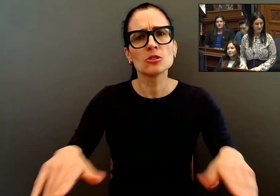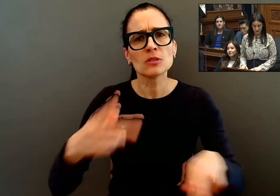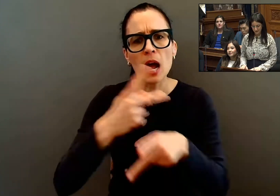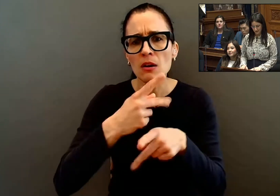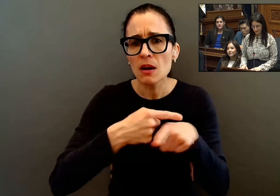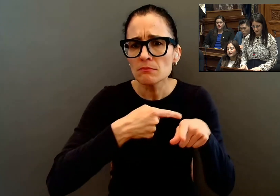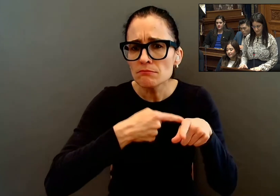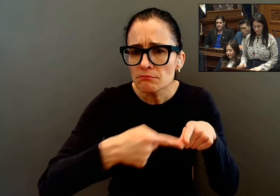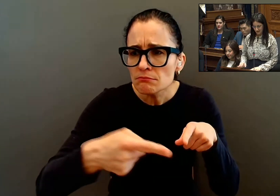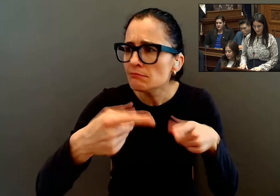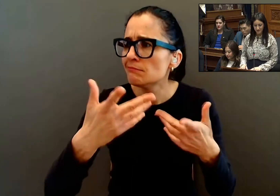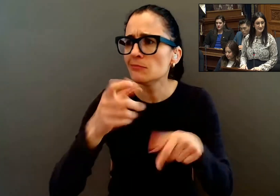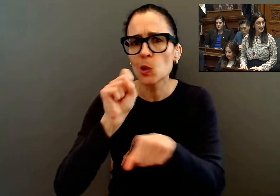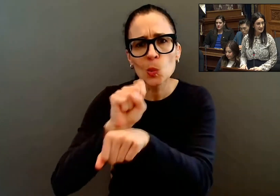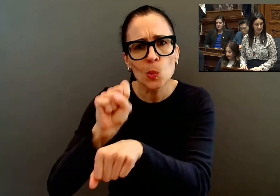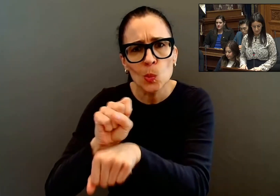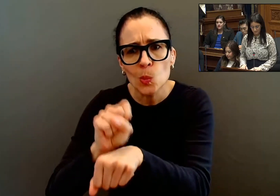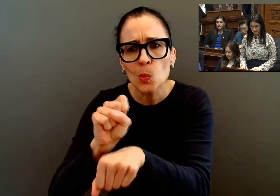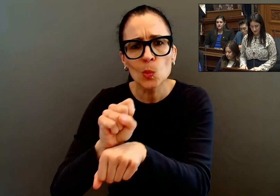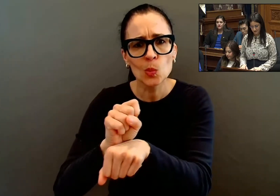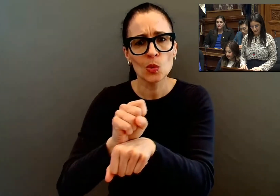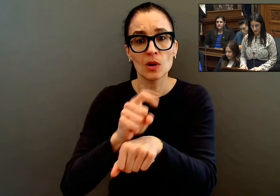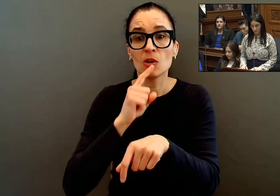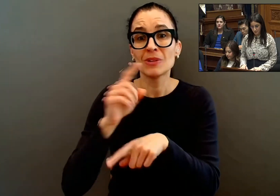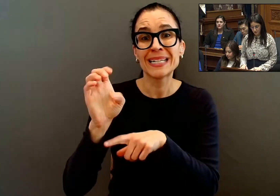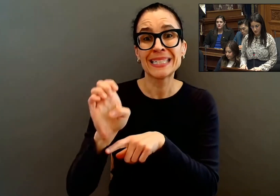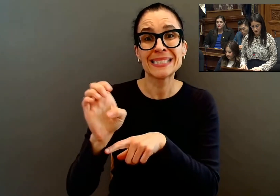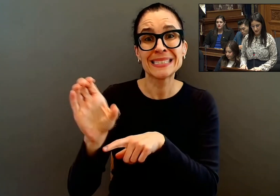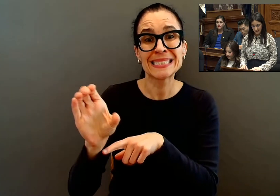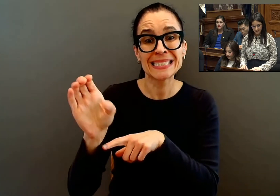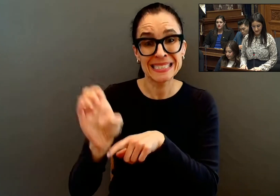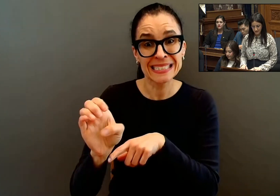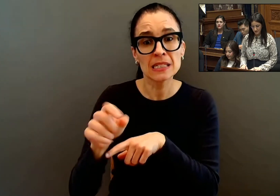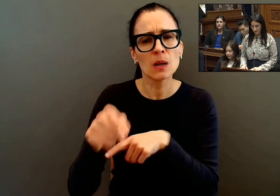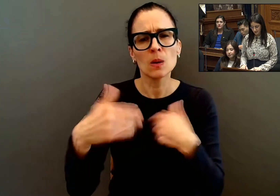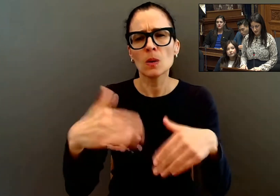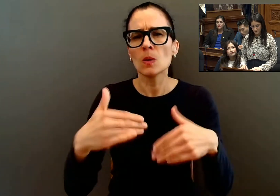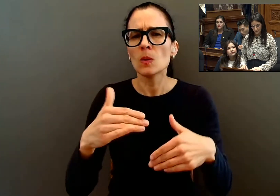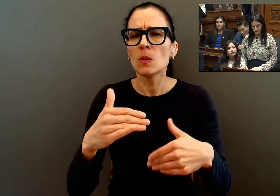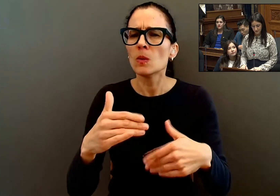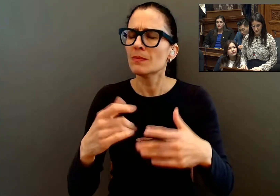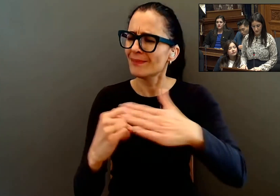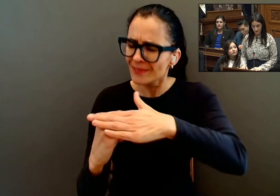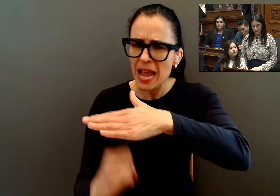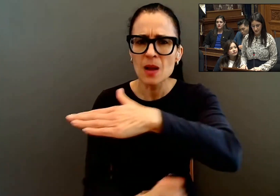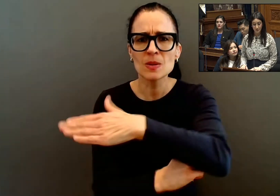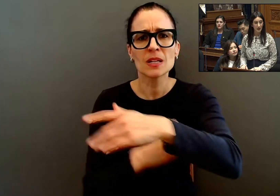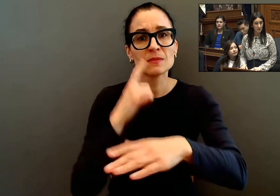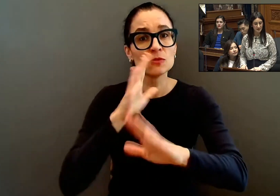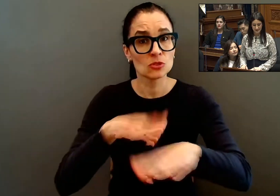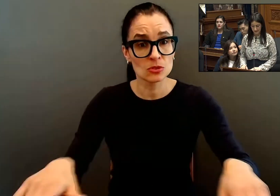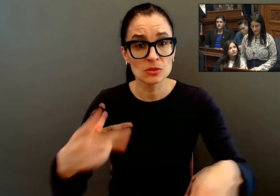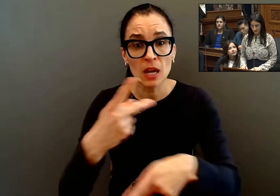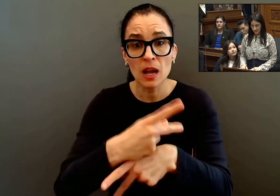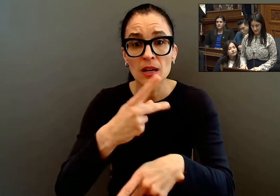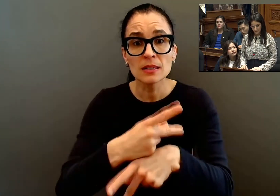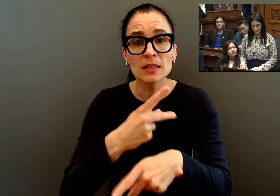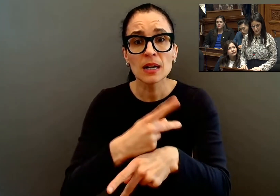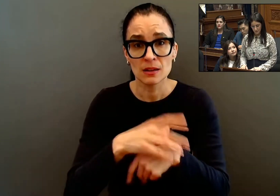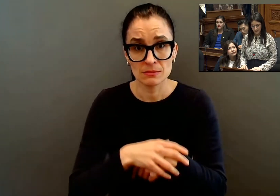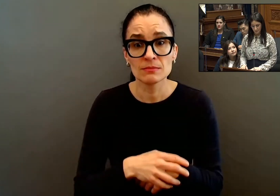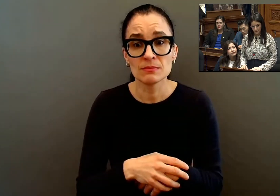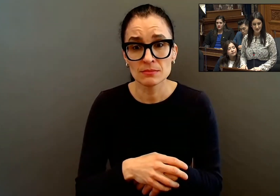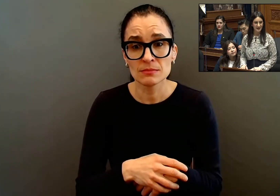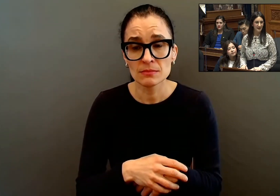the childcare sector. They are dedicated professionals that help nurture and teach the youngest members of communities throughout BC at some